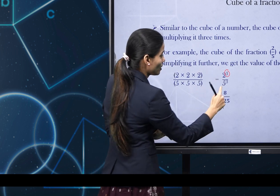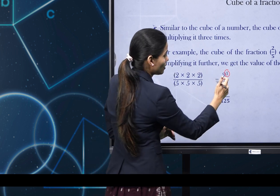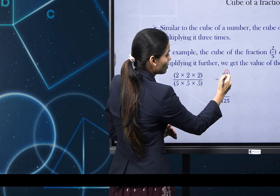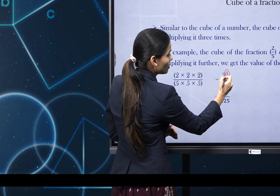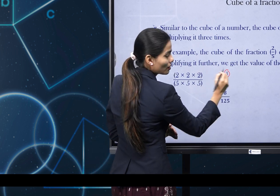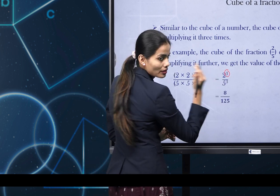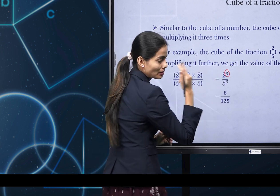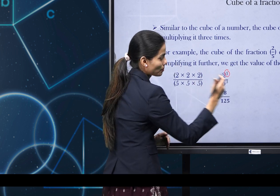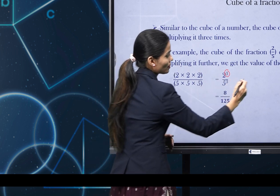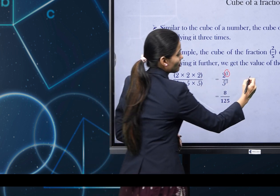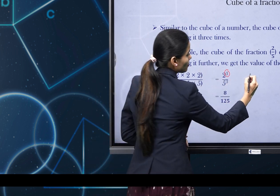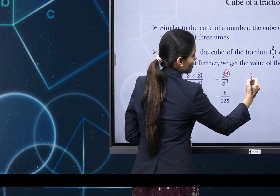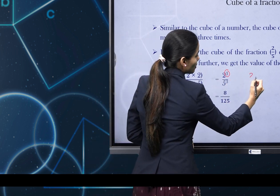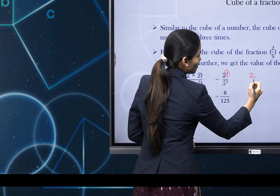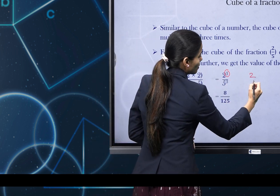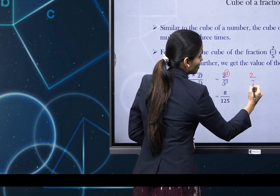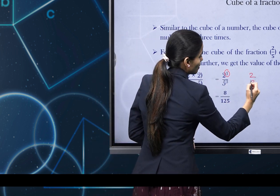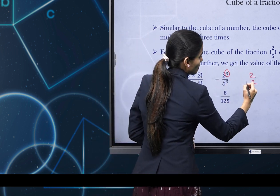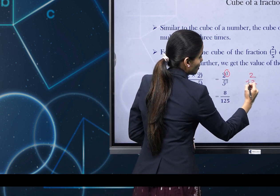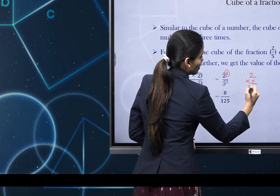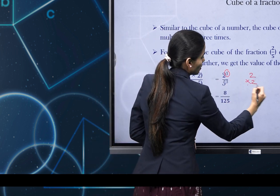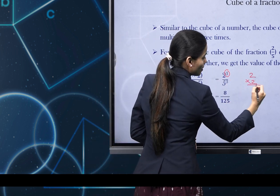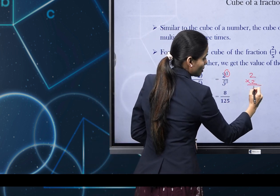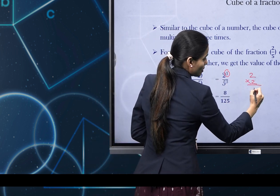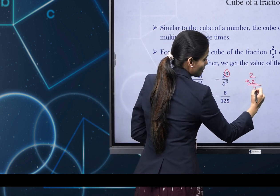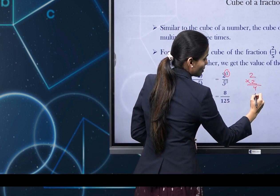is equal to 8 by 125.